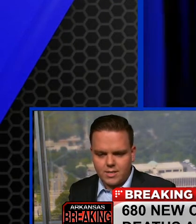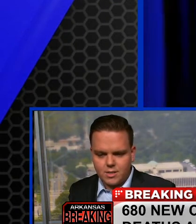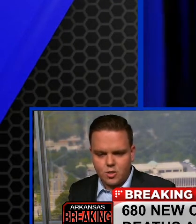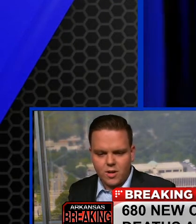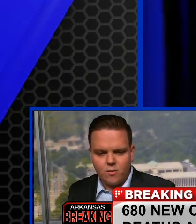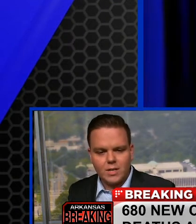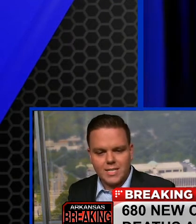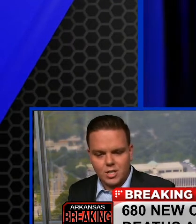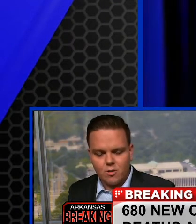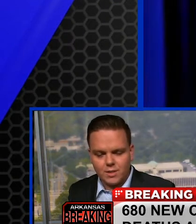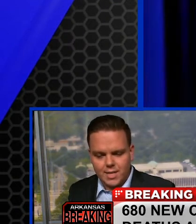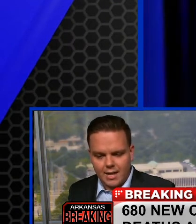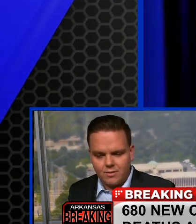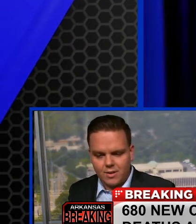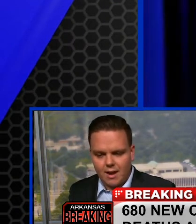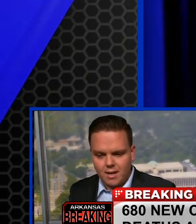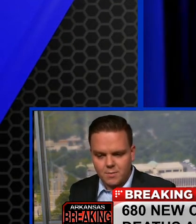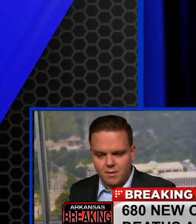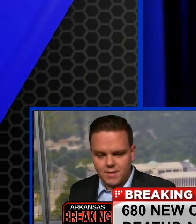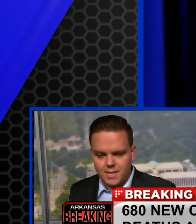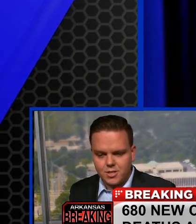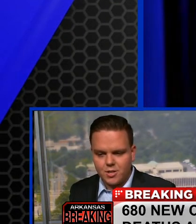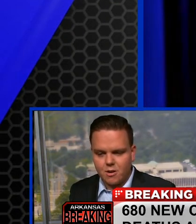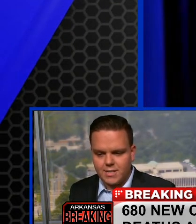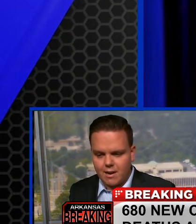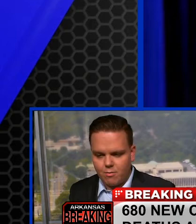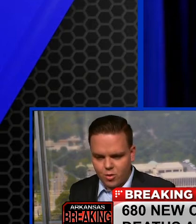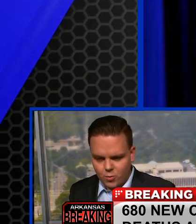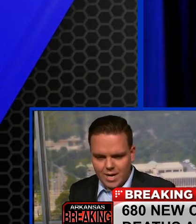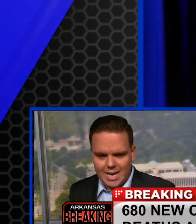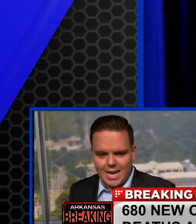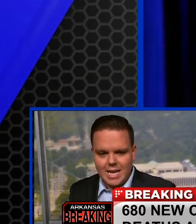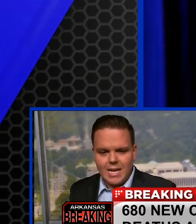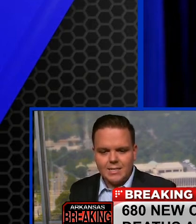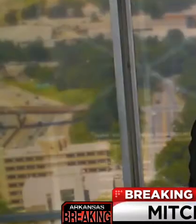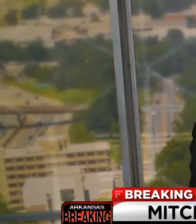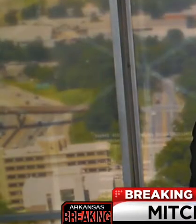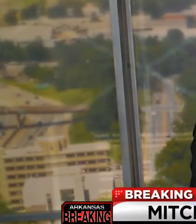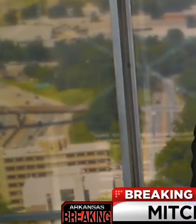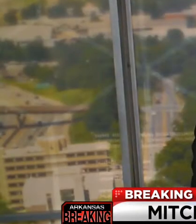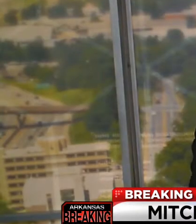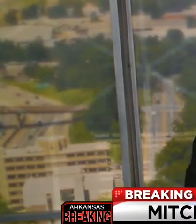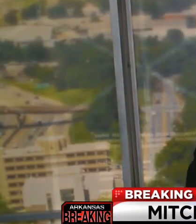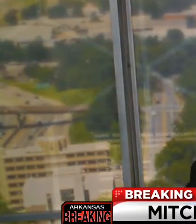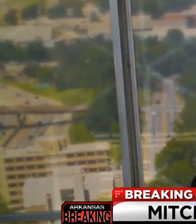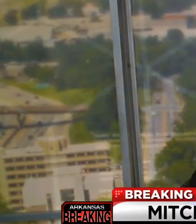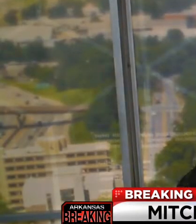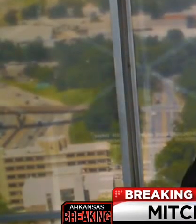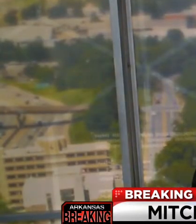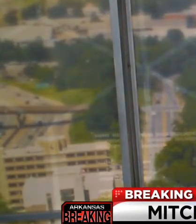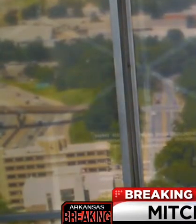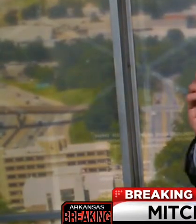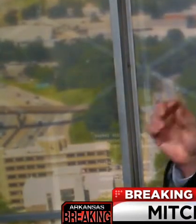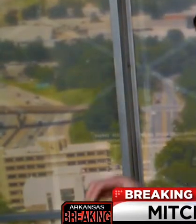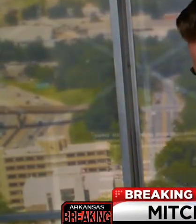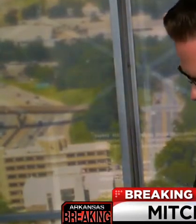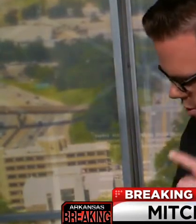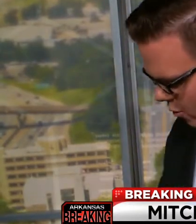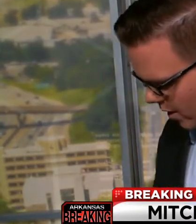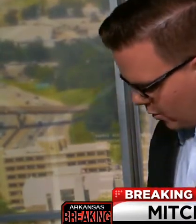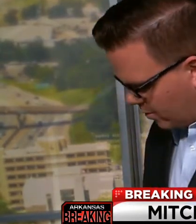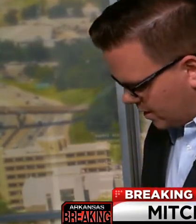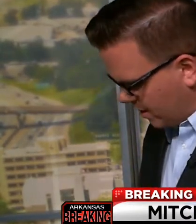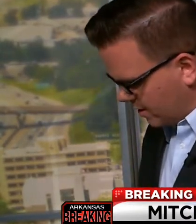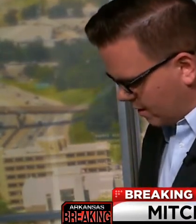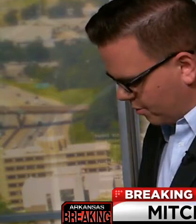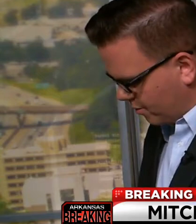also brings us to 24 additional deaths, and hospitalizations are down 3 to 605 Arkansans. Just